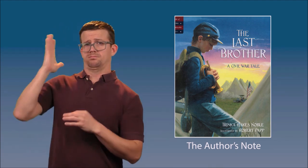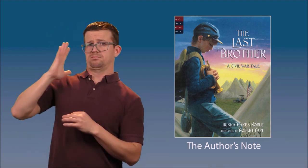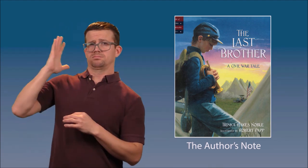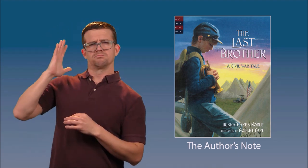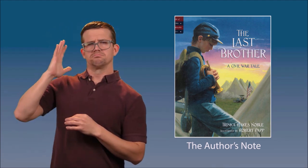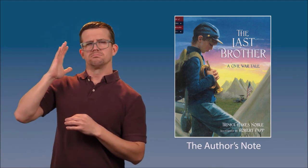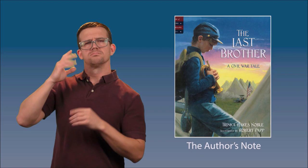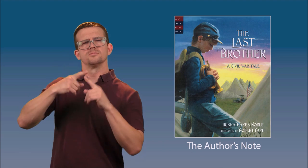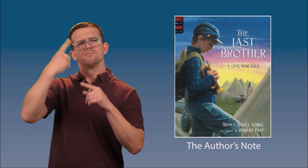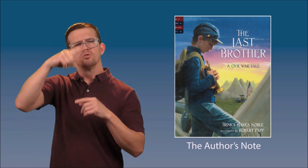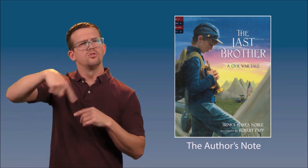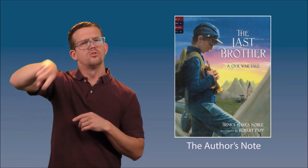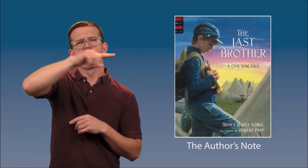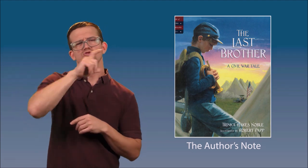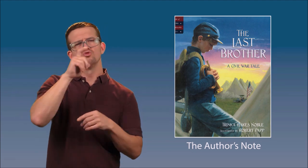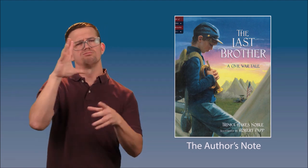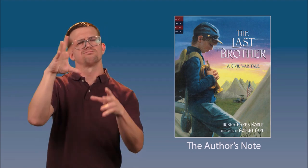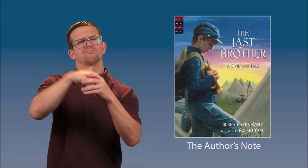who served in the Civil War.